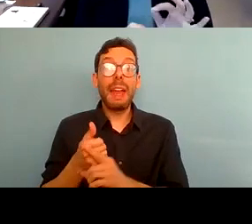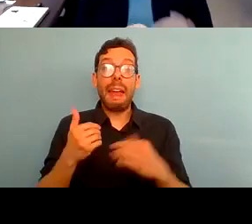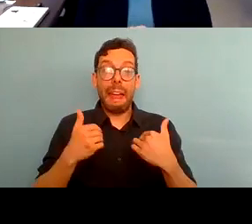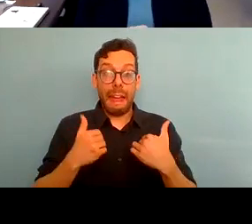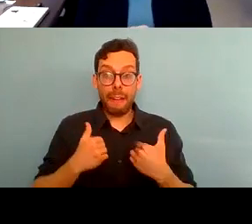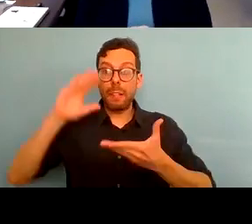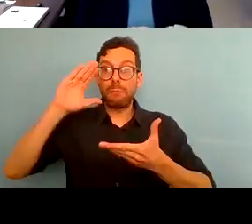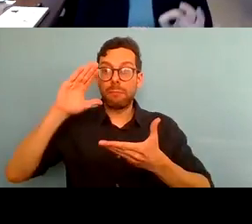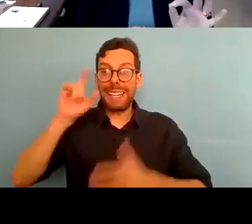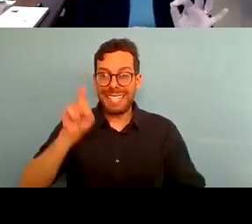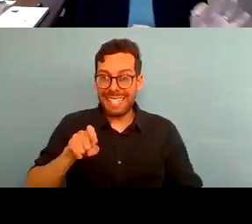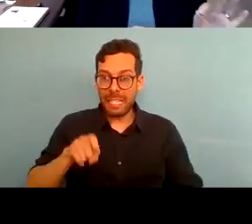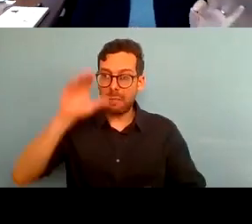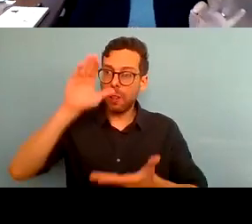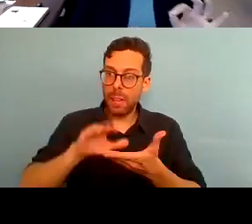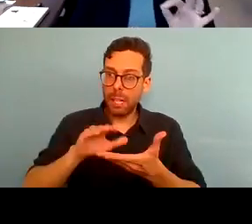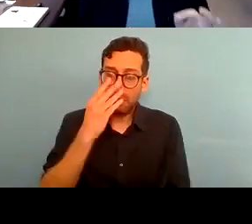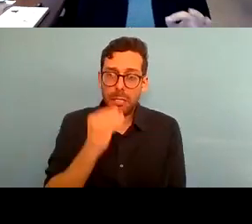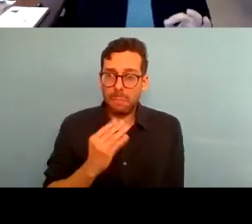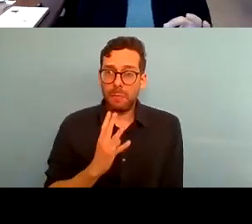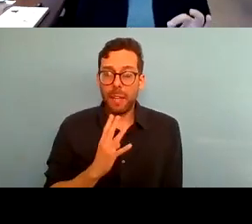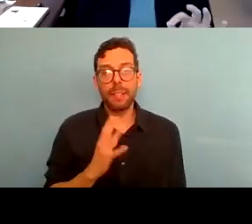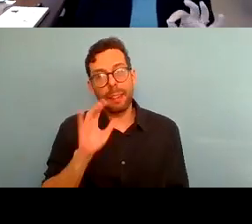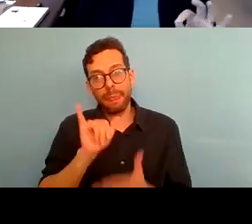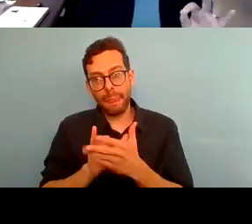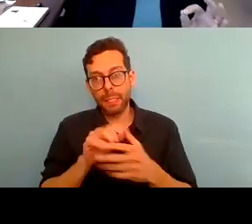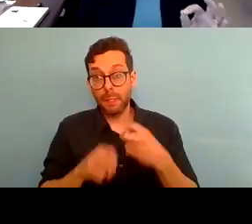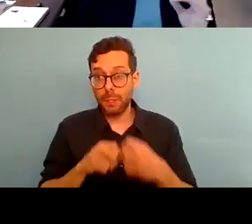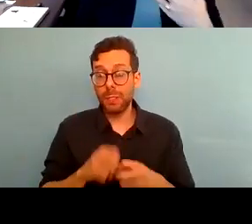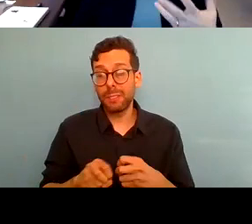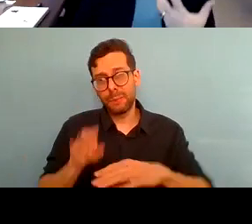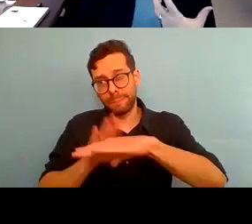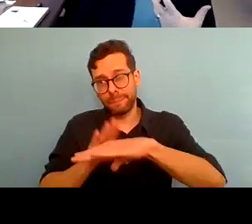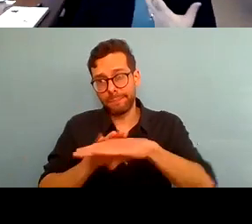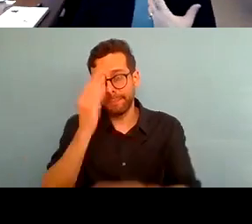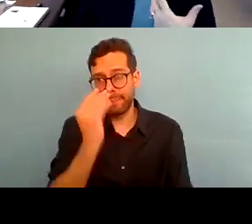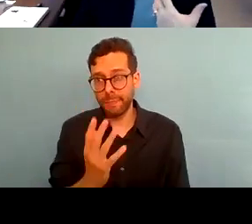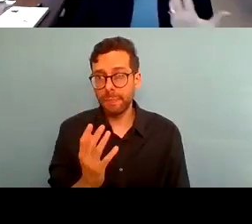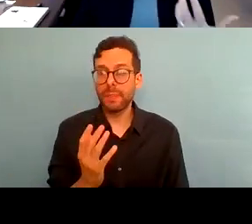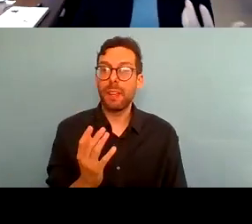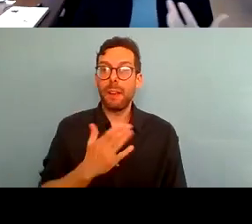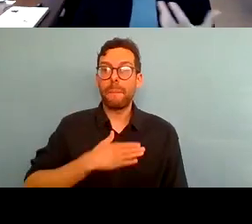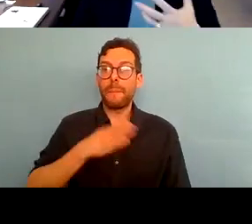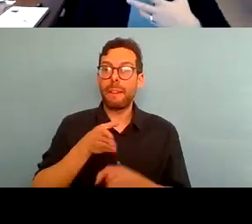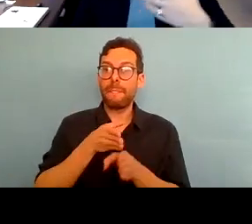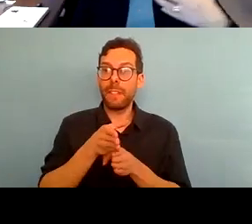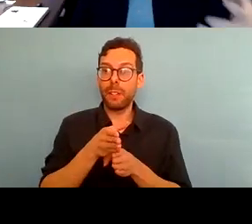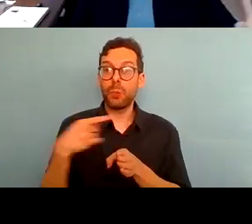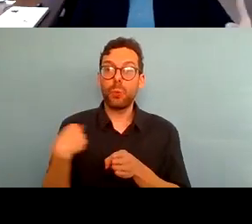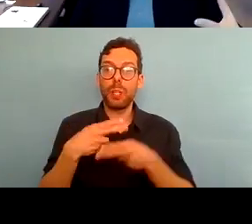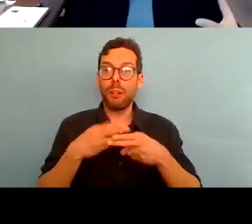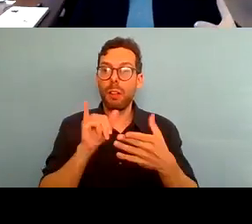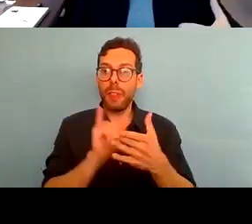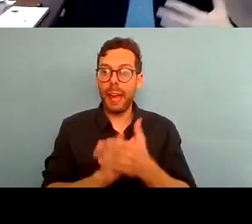is difficult. And I want to make the word of caution here that is kind of what we call in my field a diagnosis of